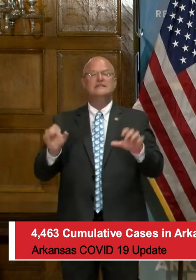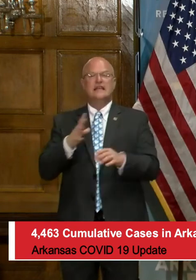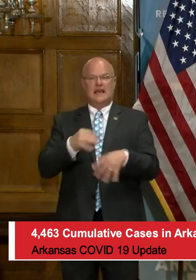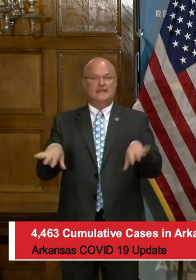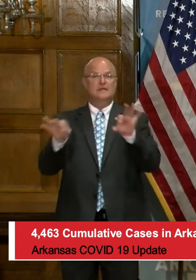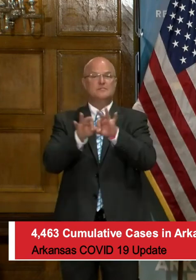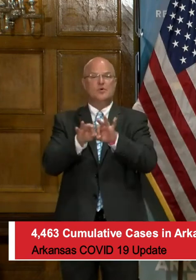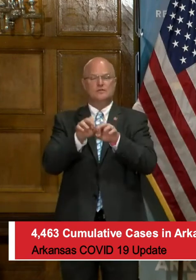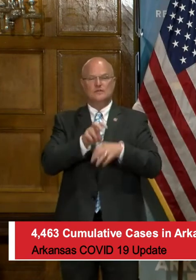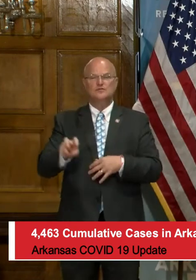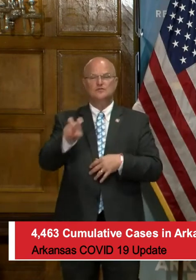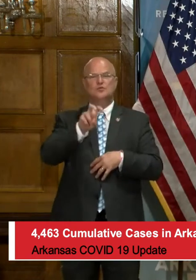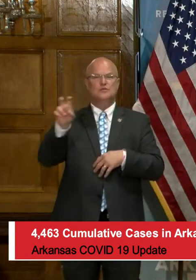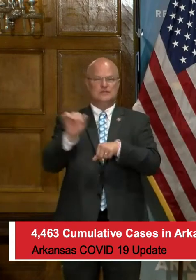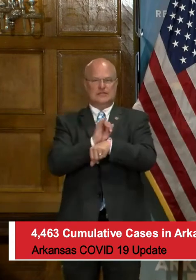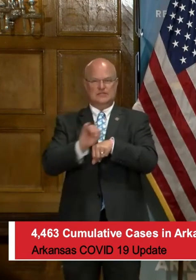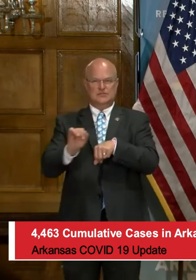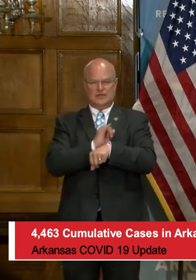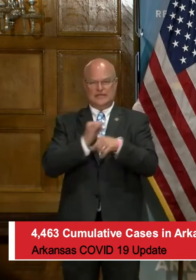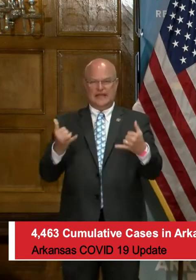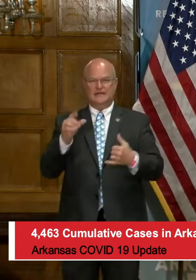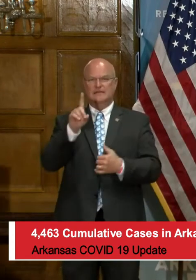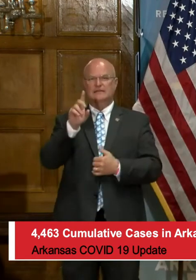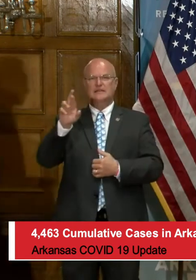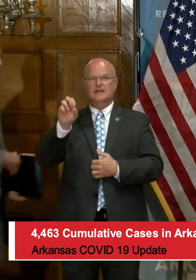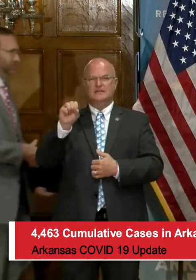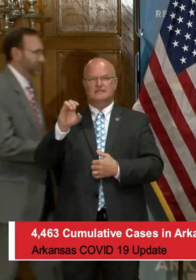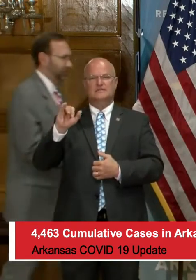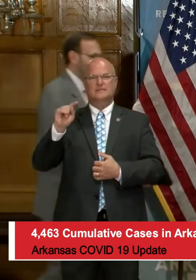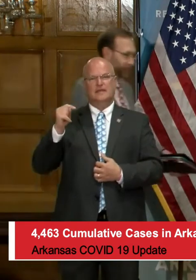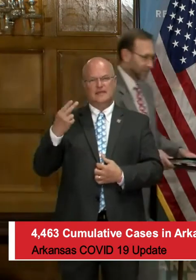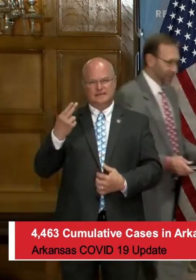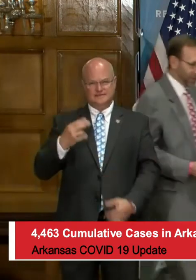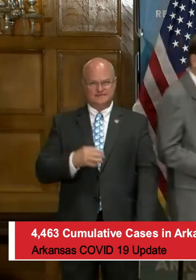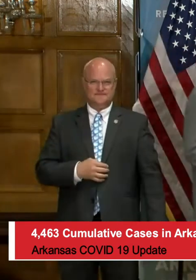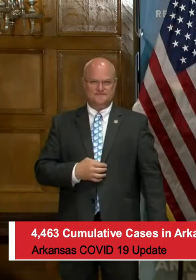and the importance of our tourism industry. Dr. Smith.